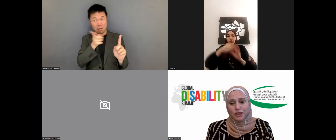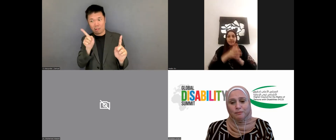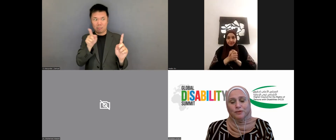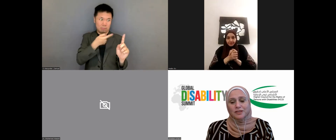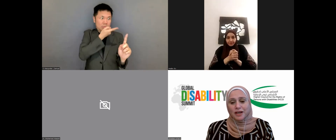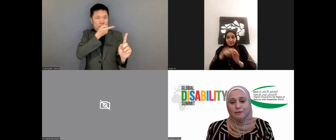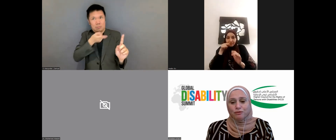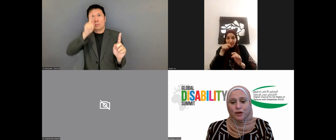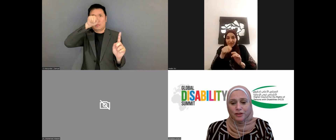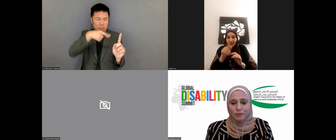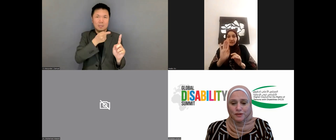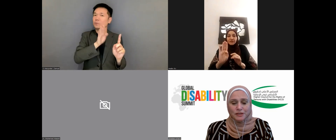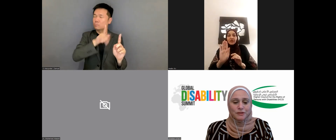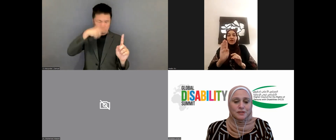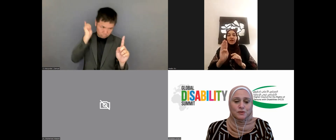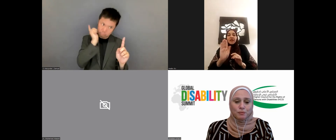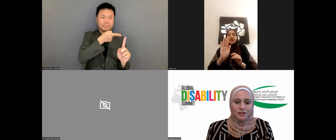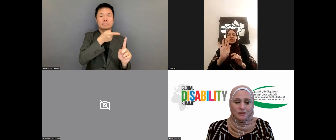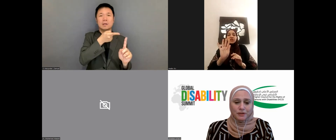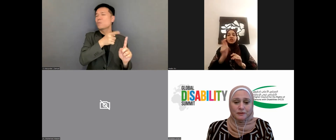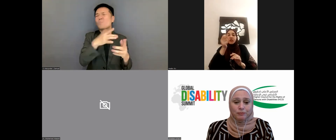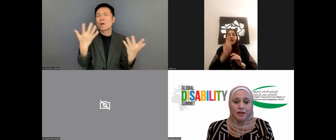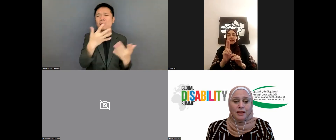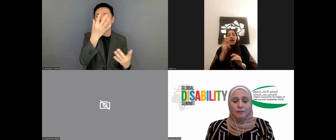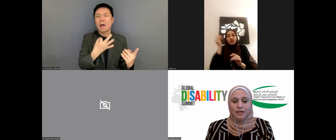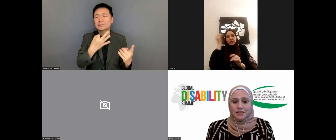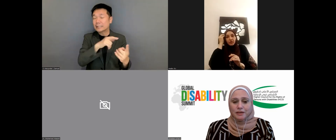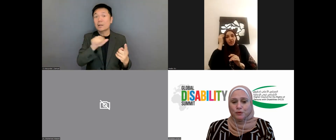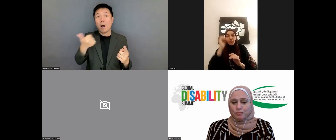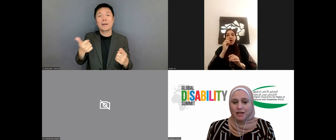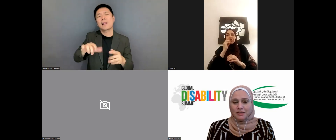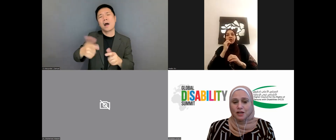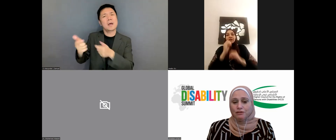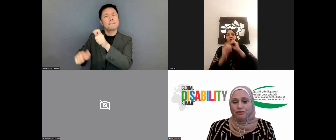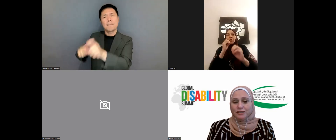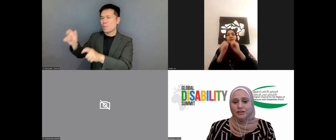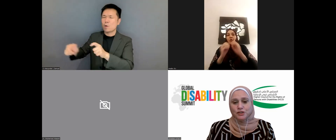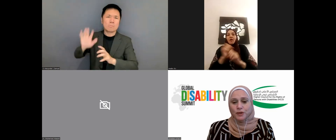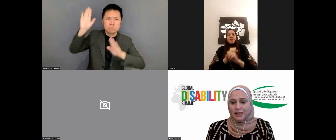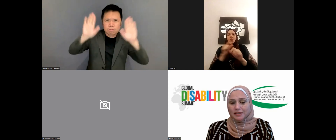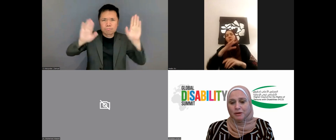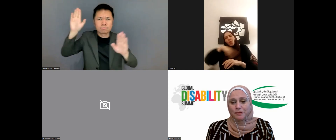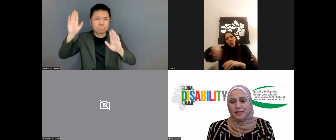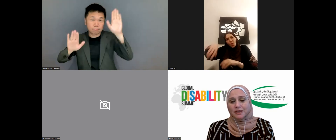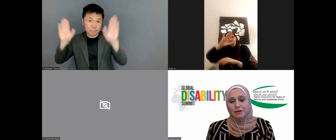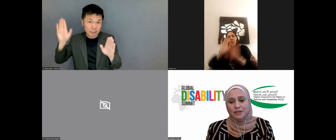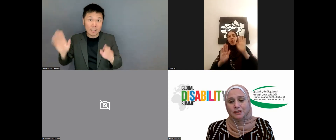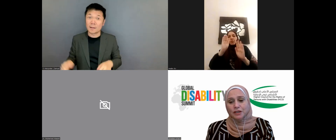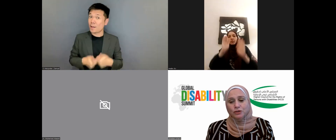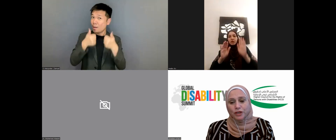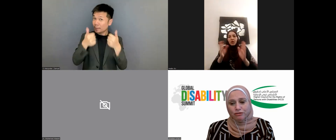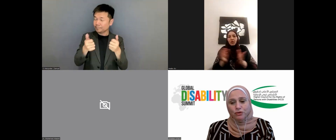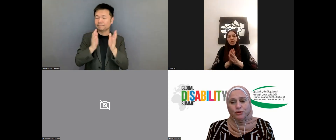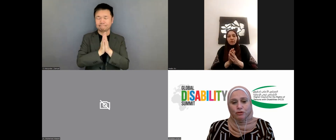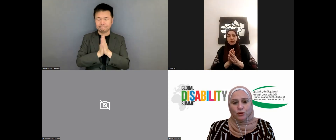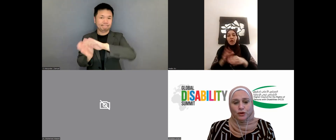to keep the time for other participants to participate. Please keep your mics off and raise your hand by pressing the button